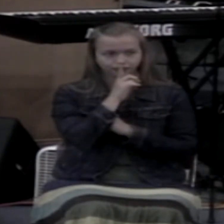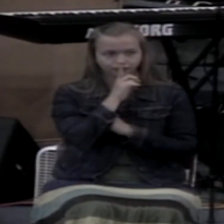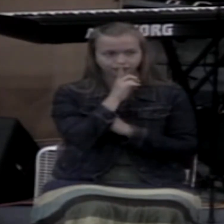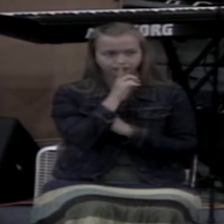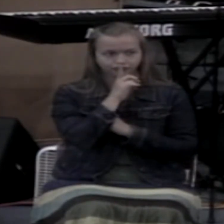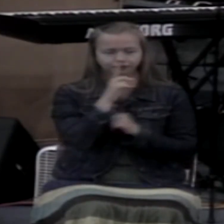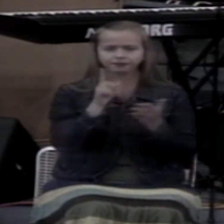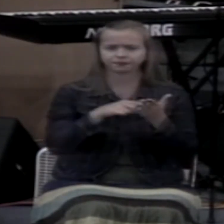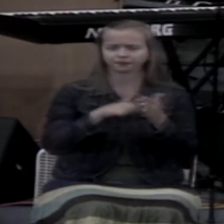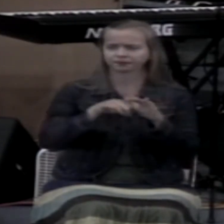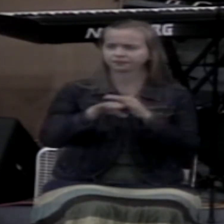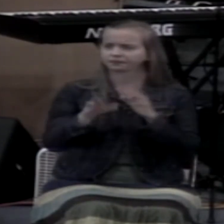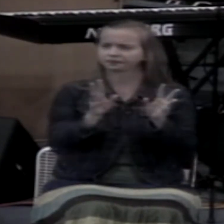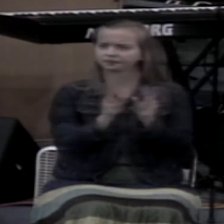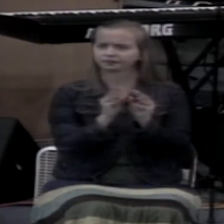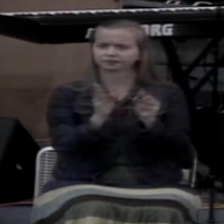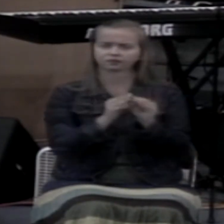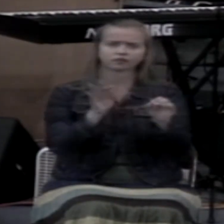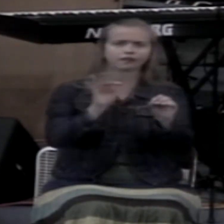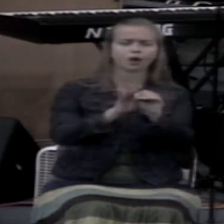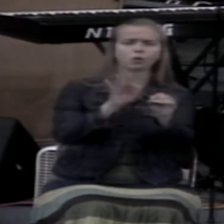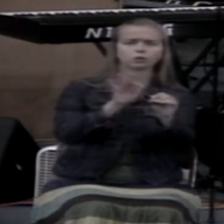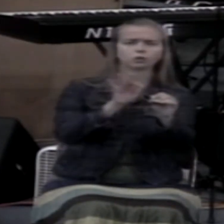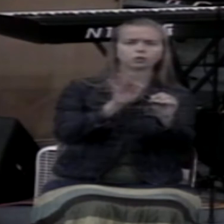contention ceases.